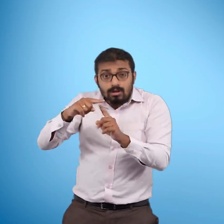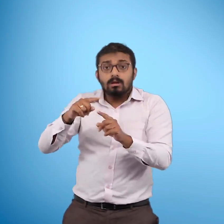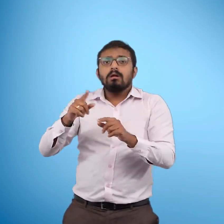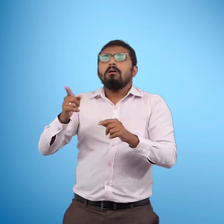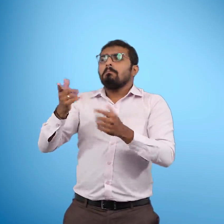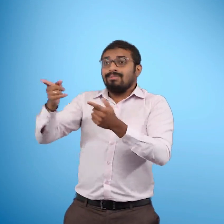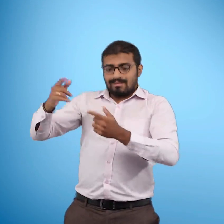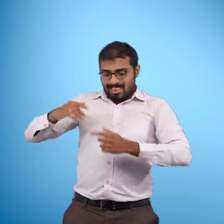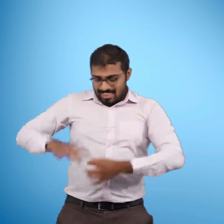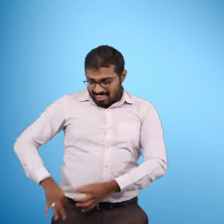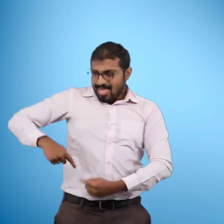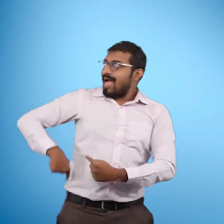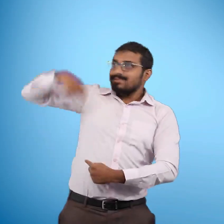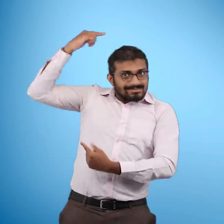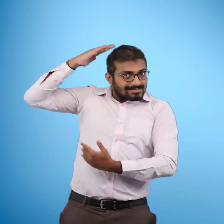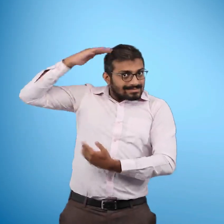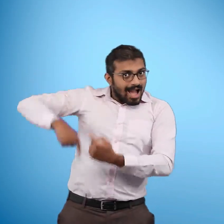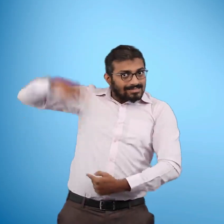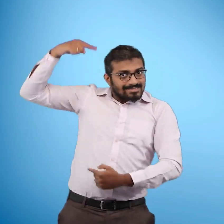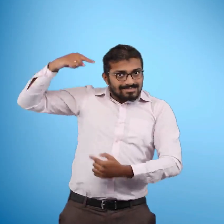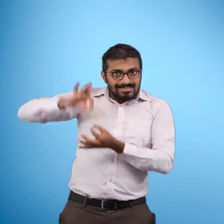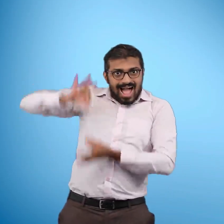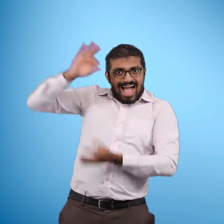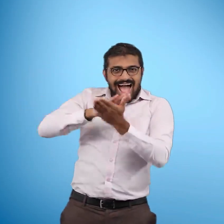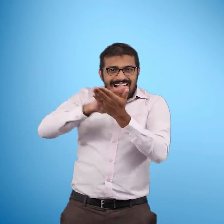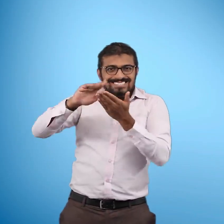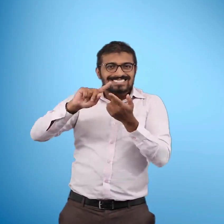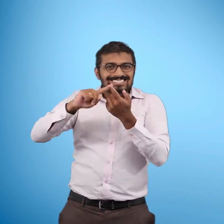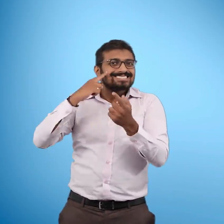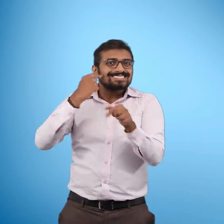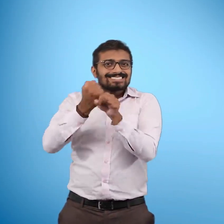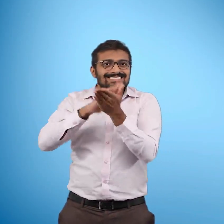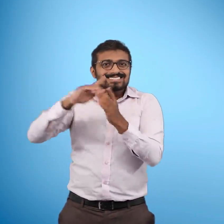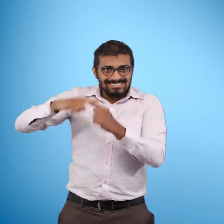centimeters scale to get an idea about how long a foot is.